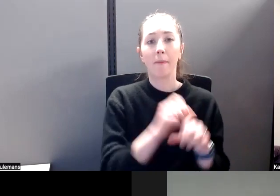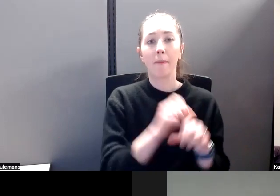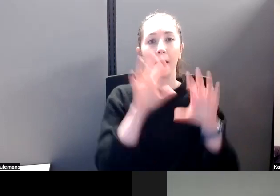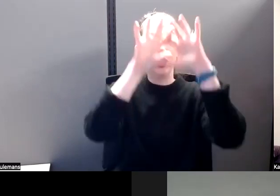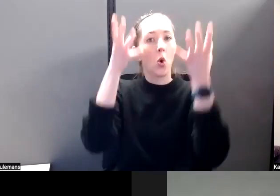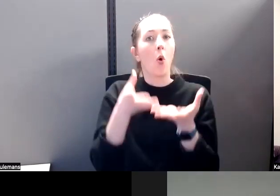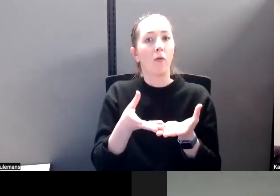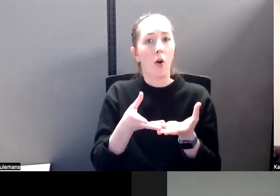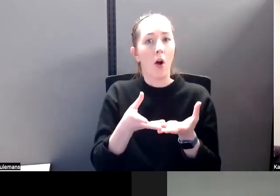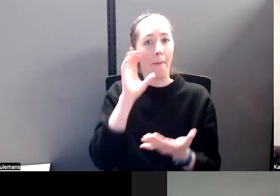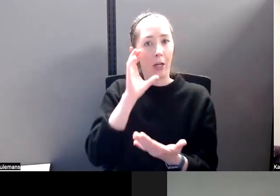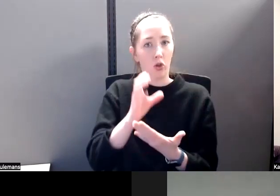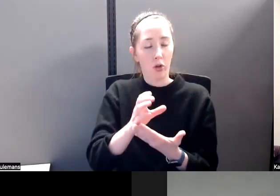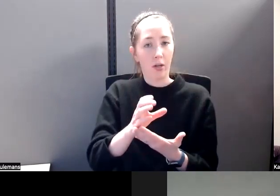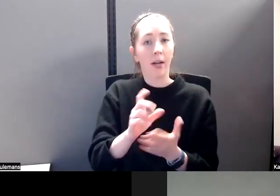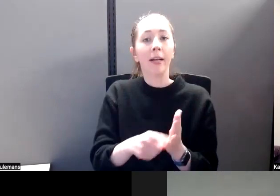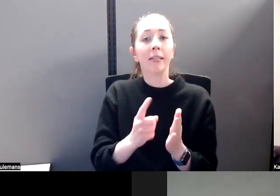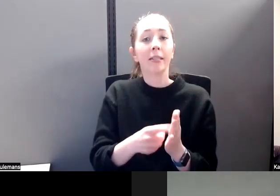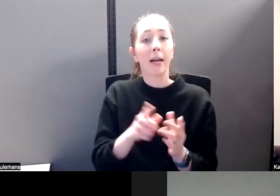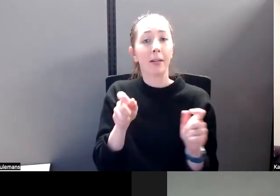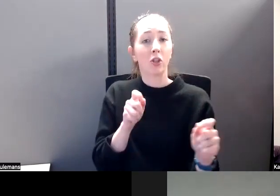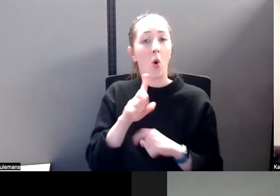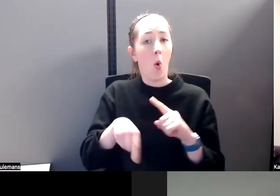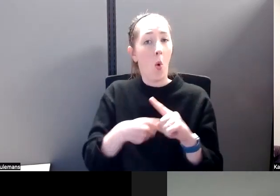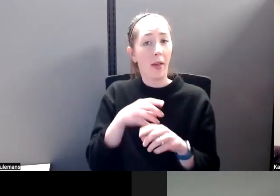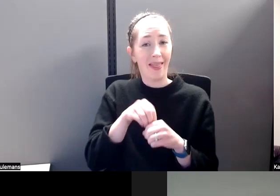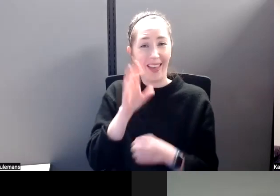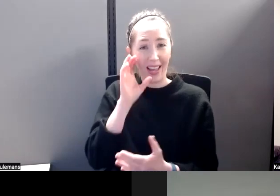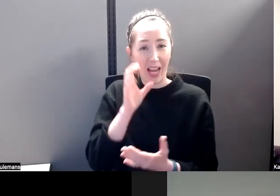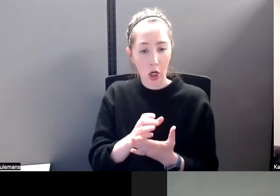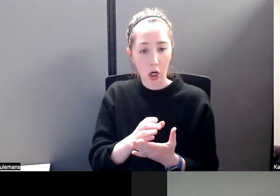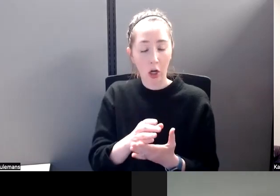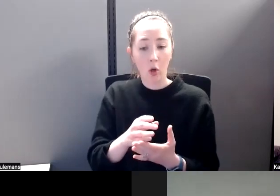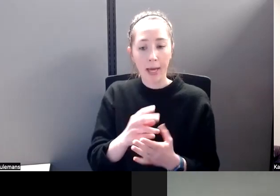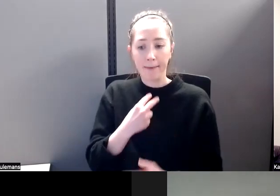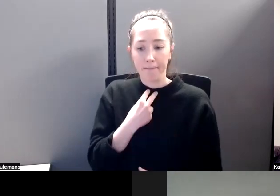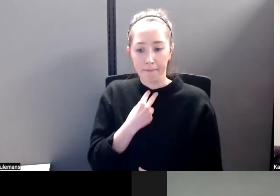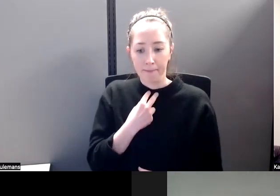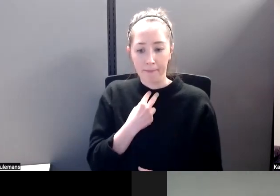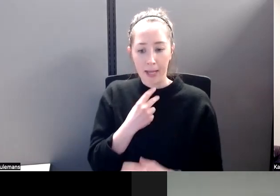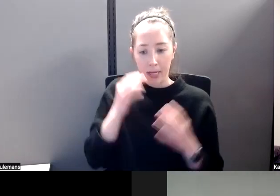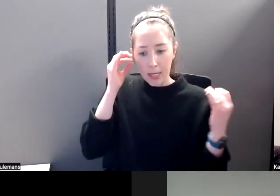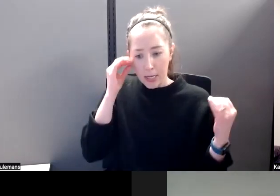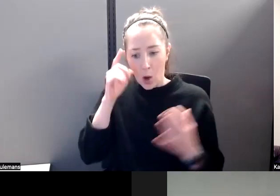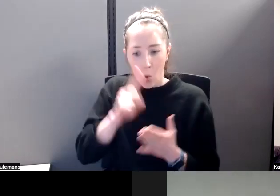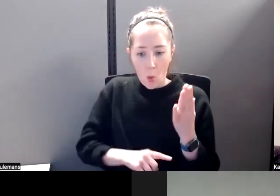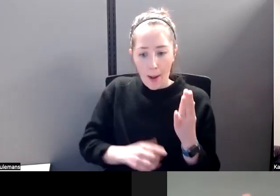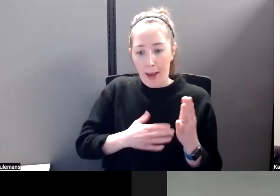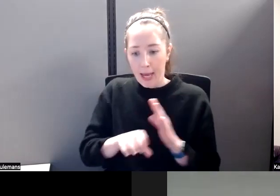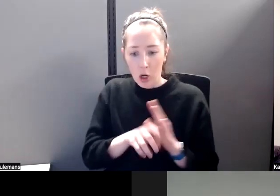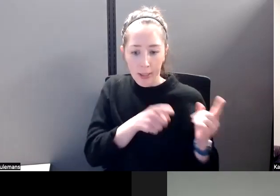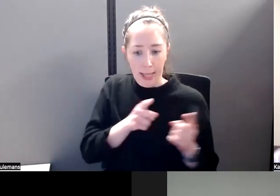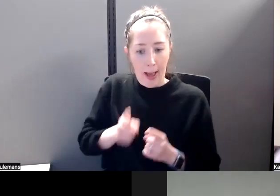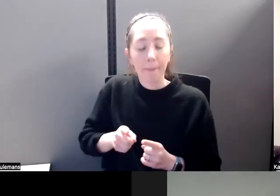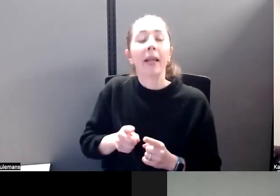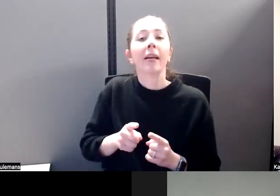picture, right? Sometimes when you're acting and you're only in that character, you can get lost in that because you're only thinking about what that person's going through as opposed to what an